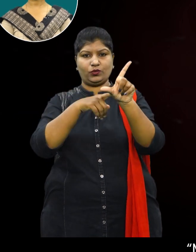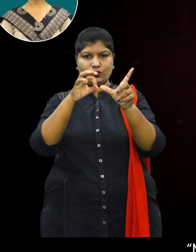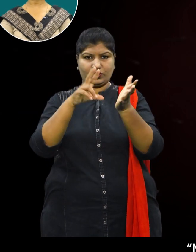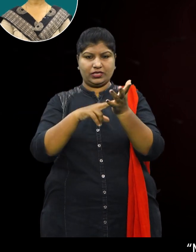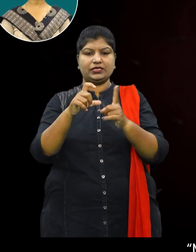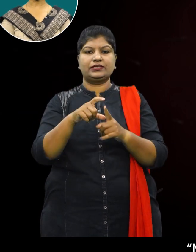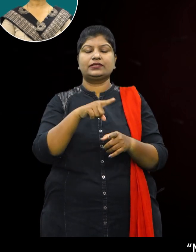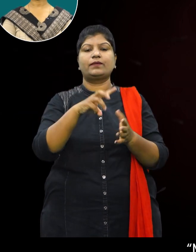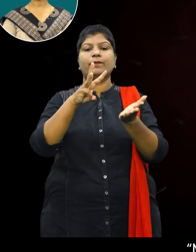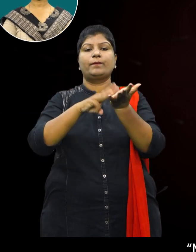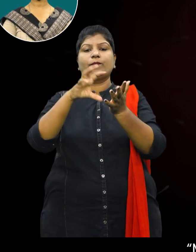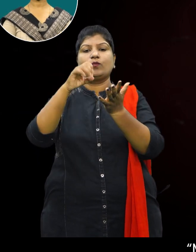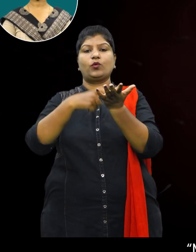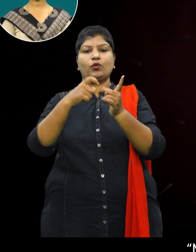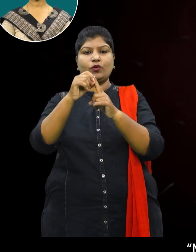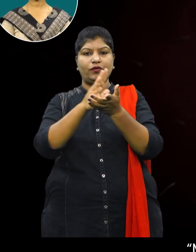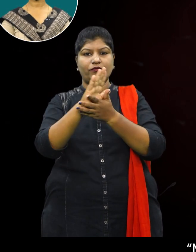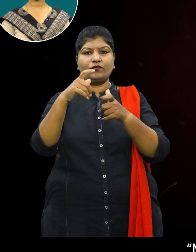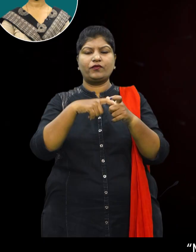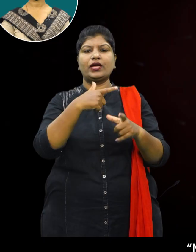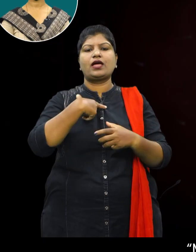morphe means form.